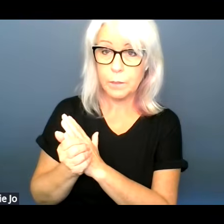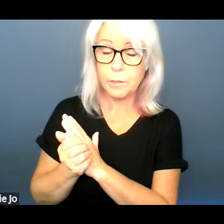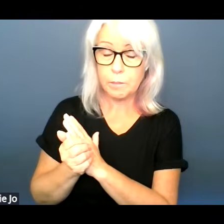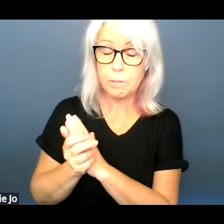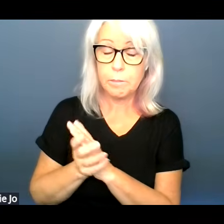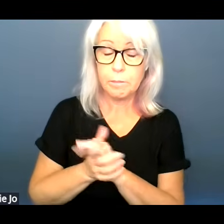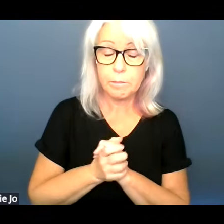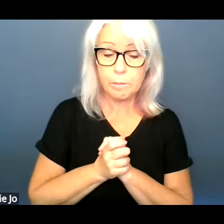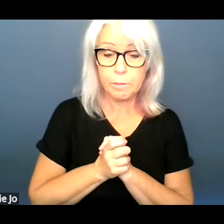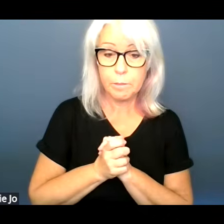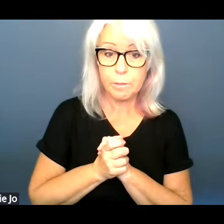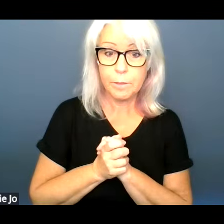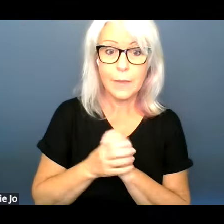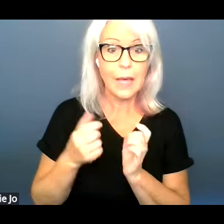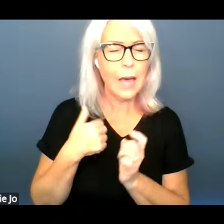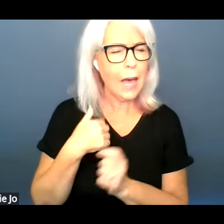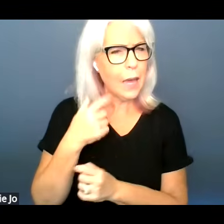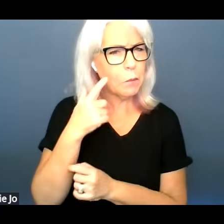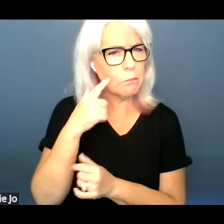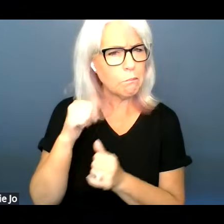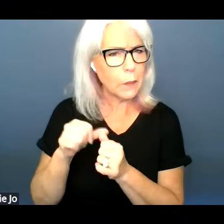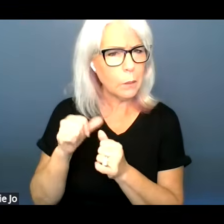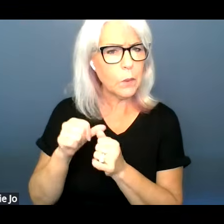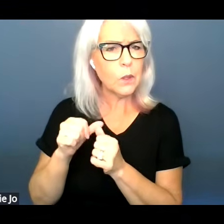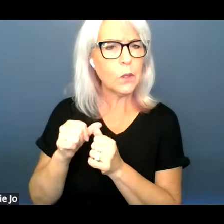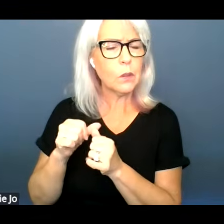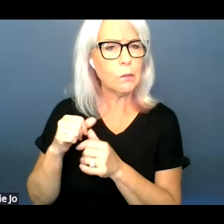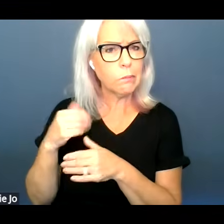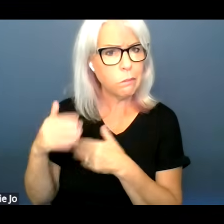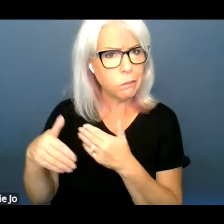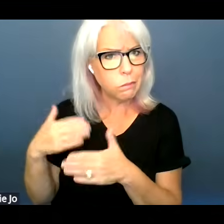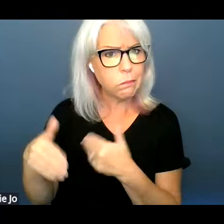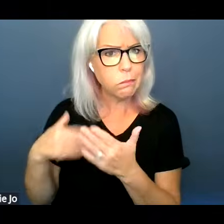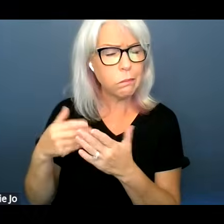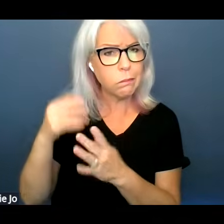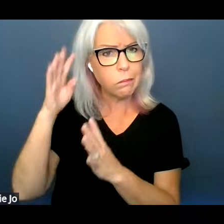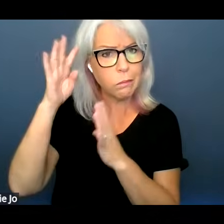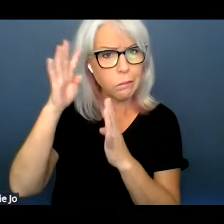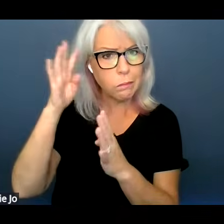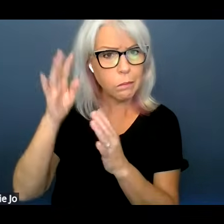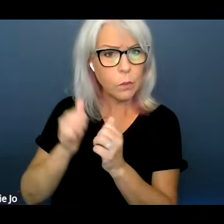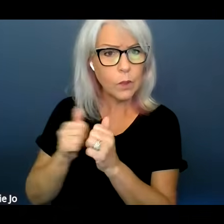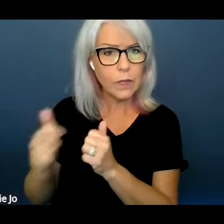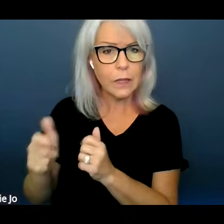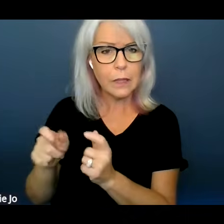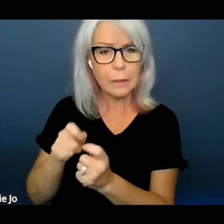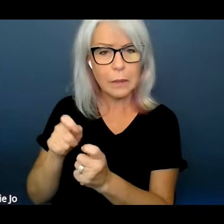I know we spent a long time coming up with the language for the petition